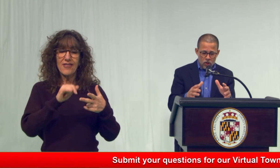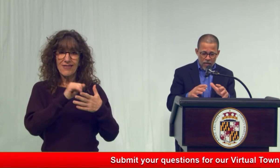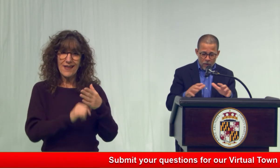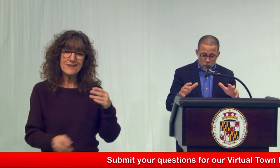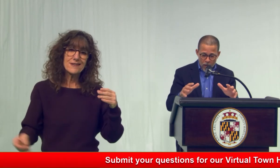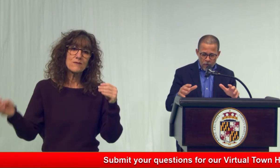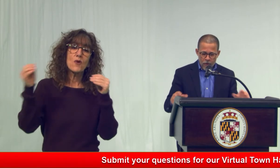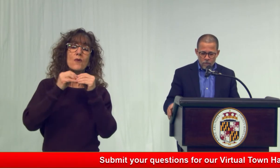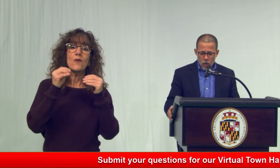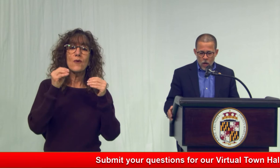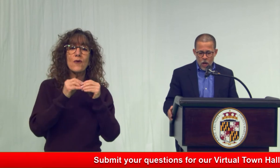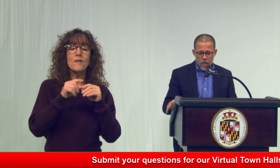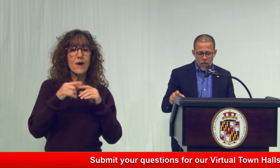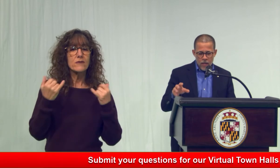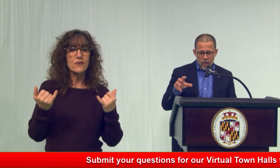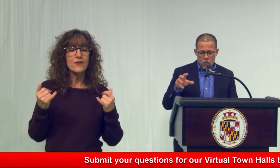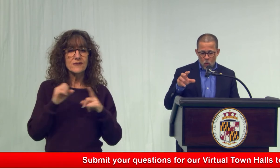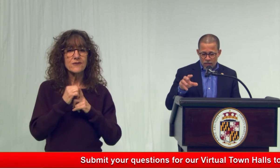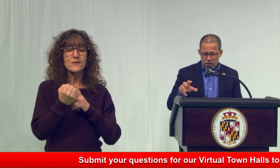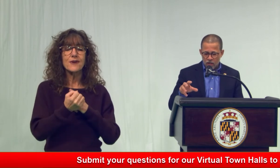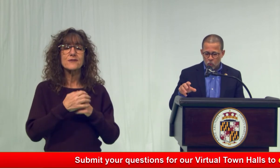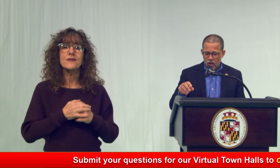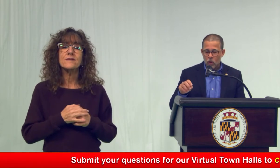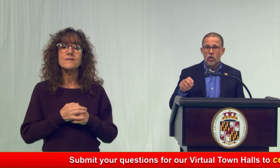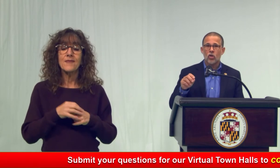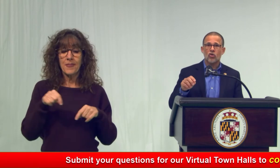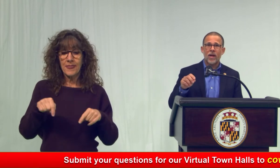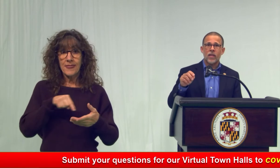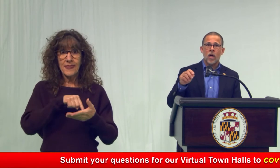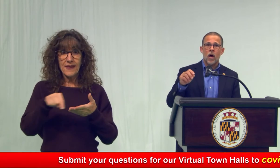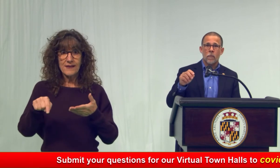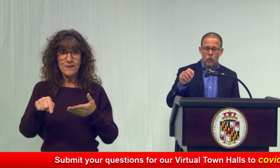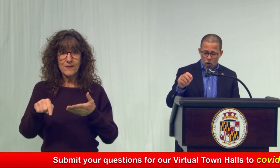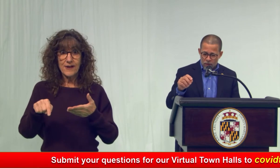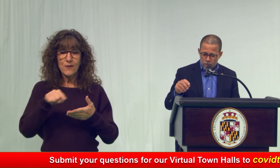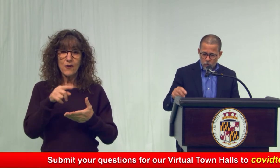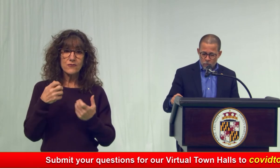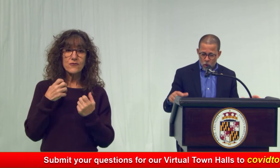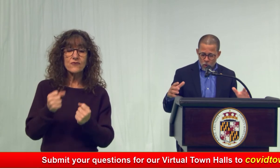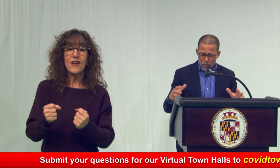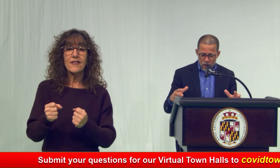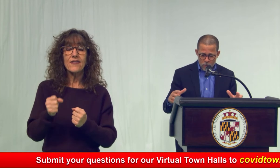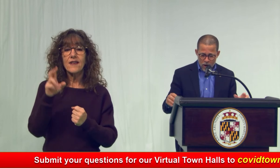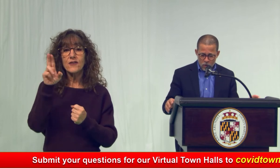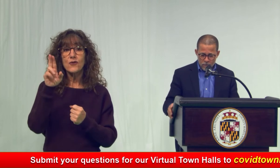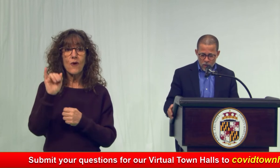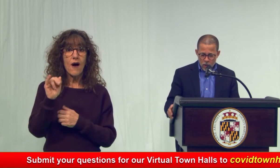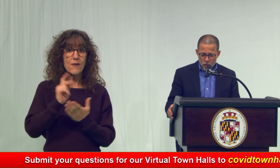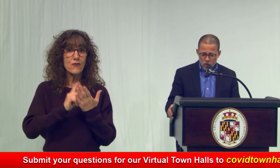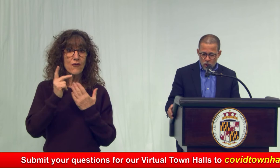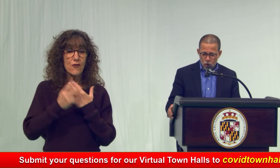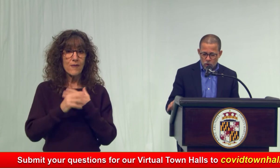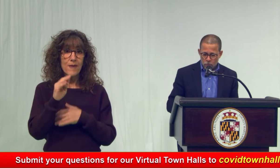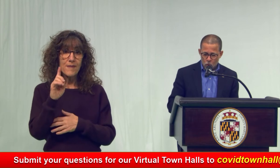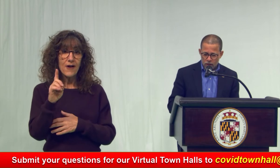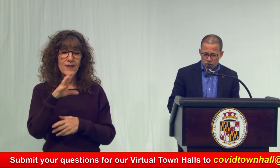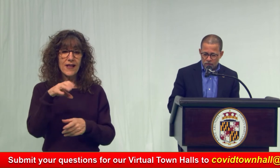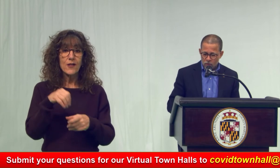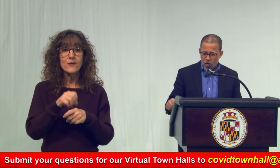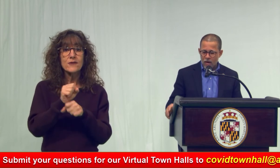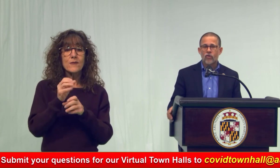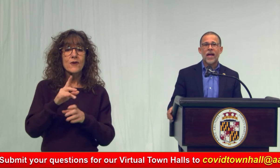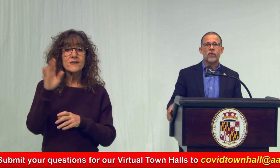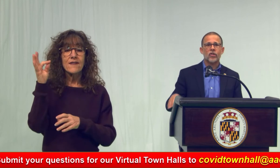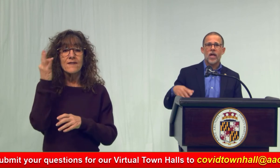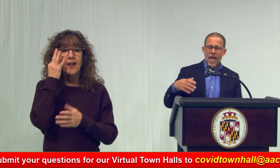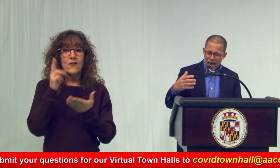our current state of play. In what we did this week, we also strengthened unemployment program here in Maryland. This includes employees of